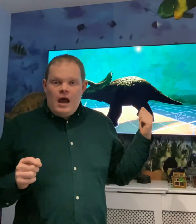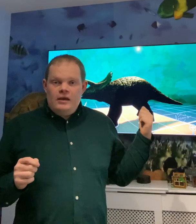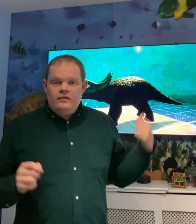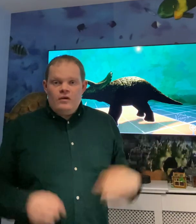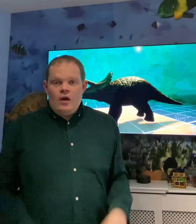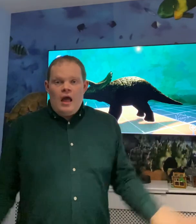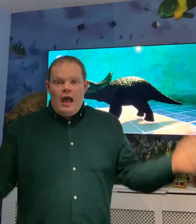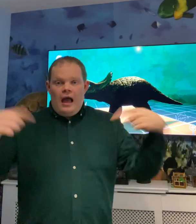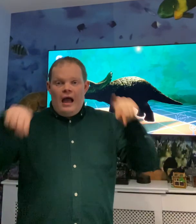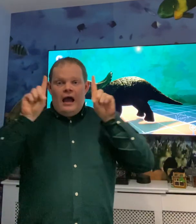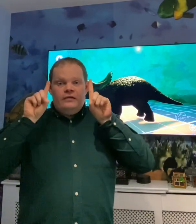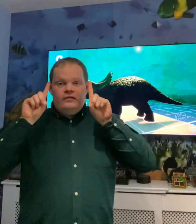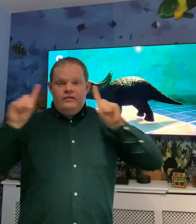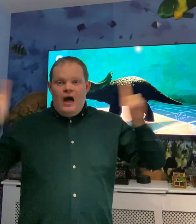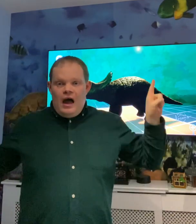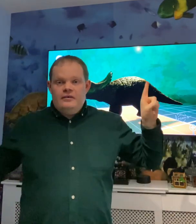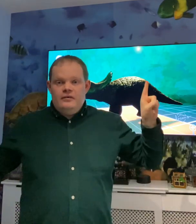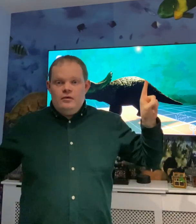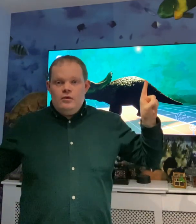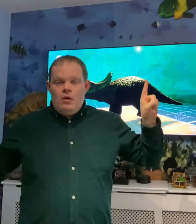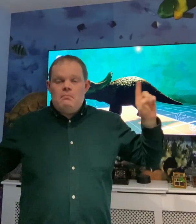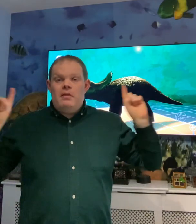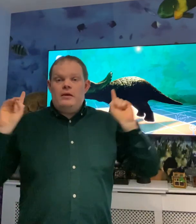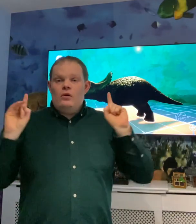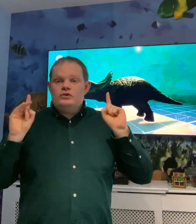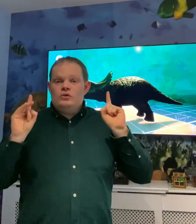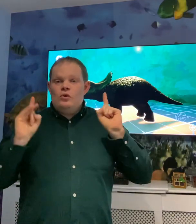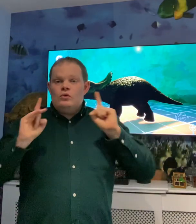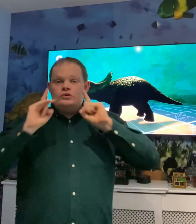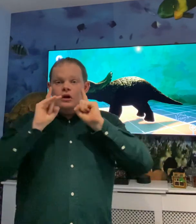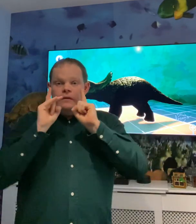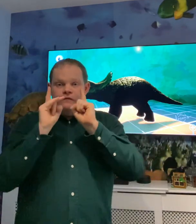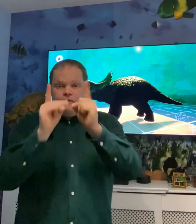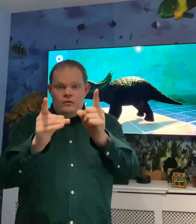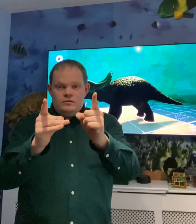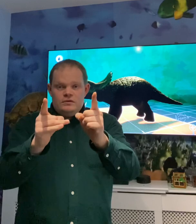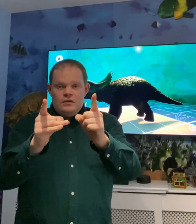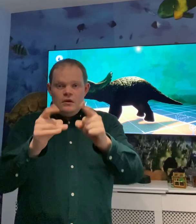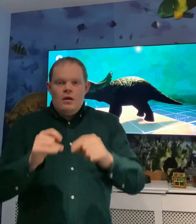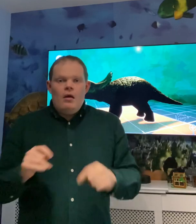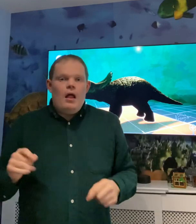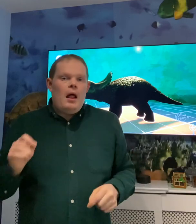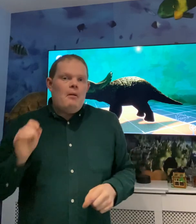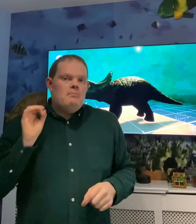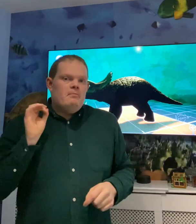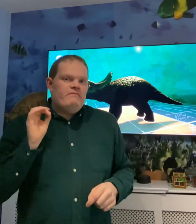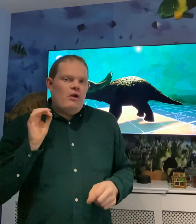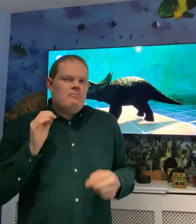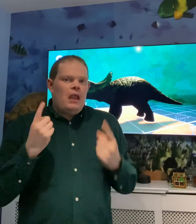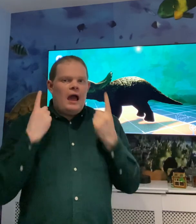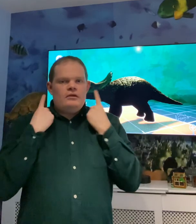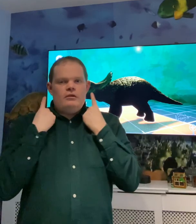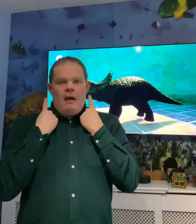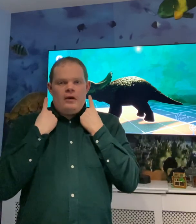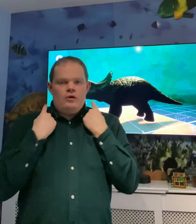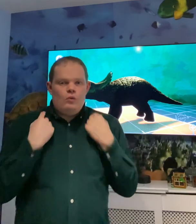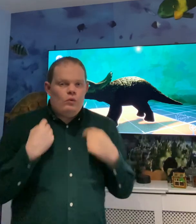eyes at the side, but they also looked at the front, very blind at the back with